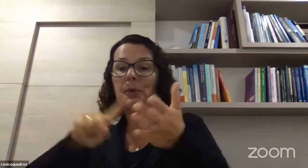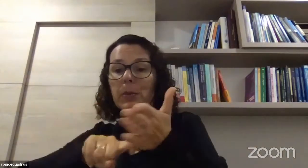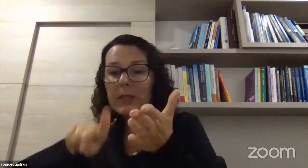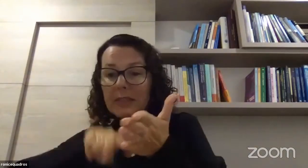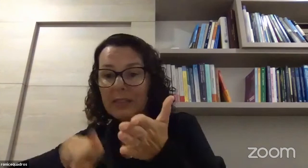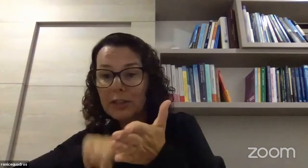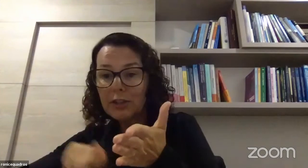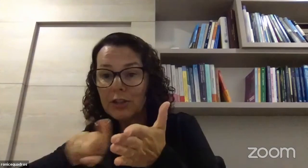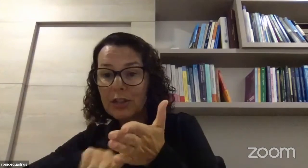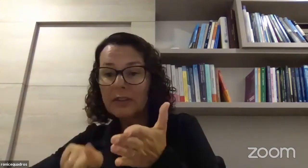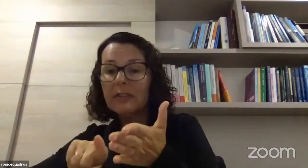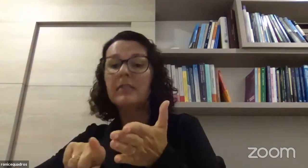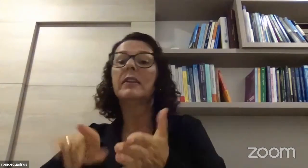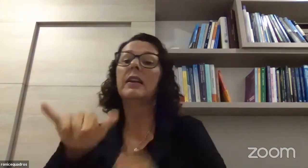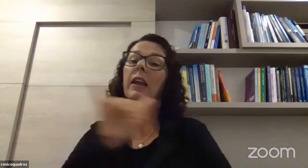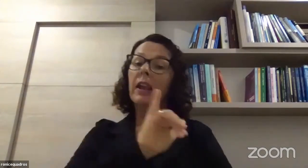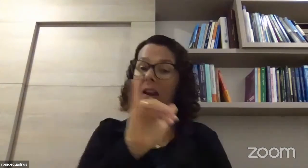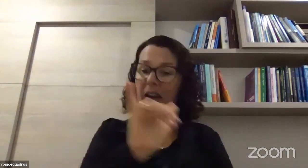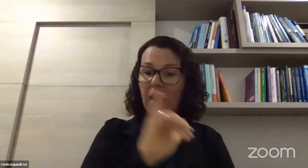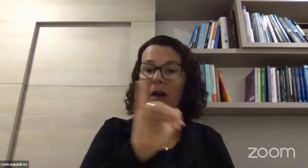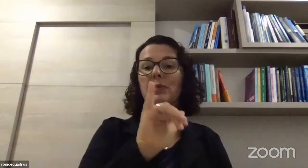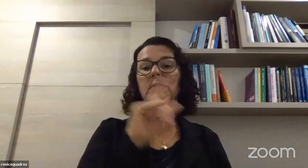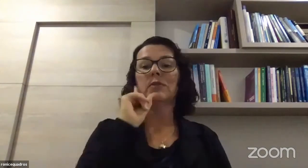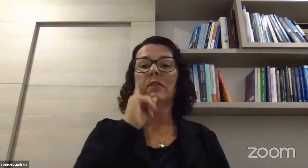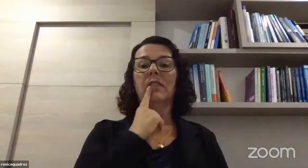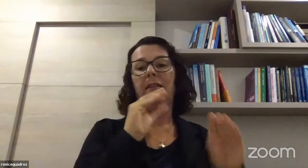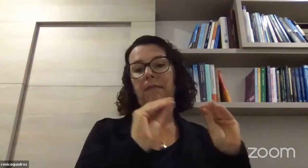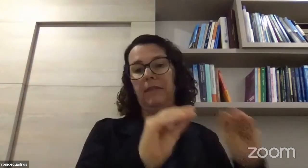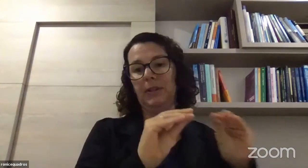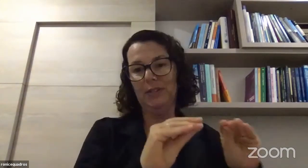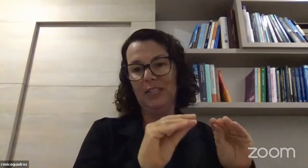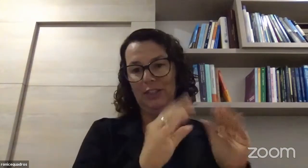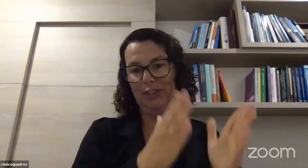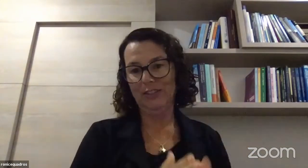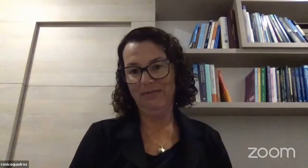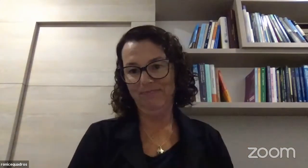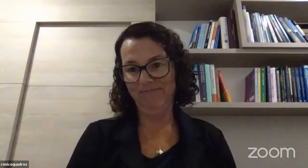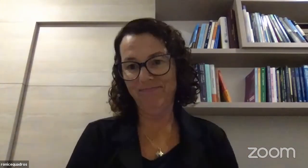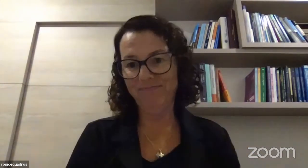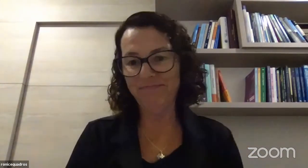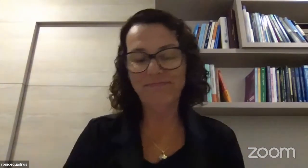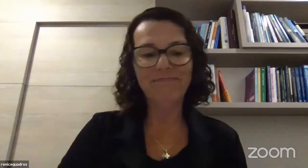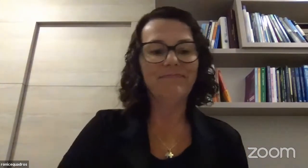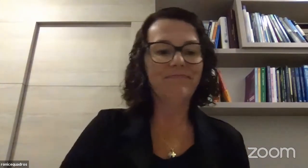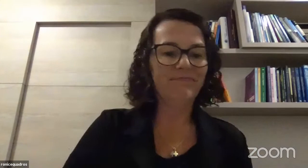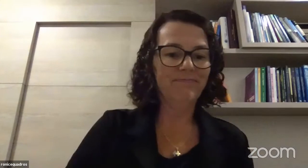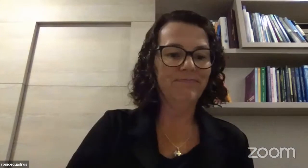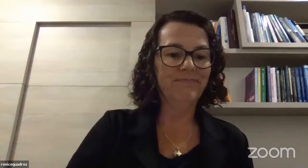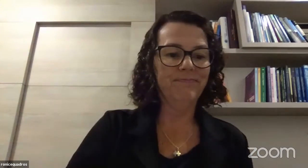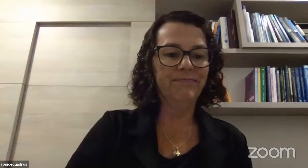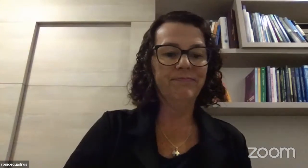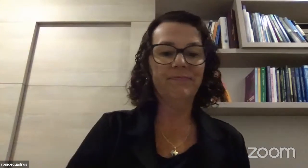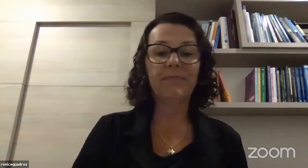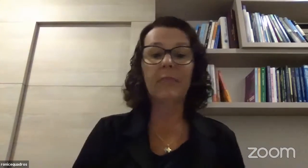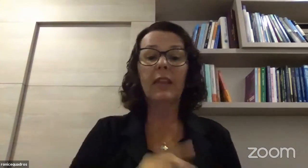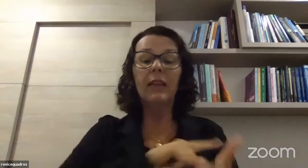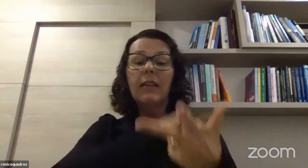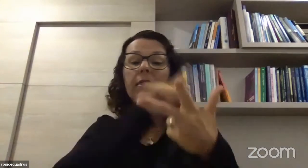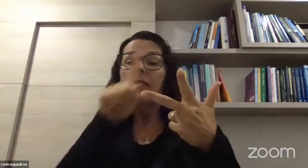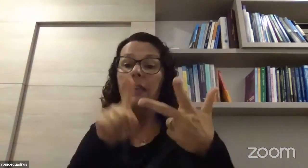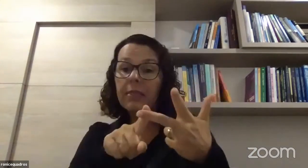Language planning impacts sign language research as well as deaf education.